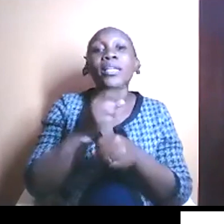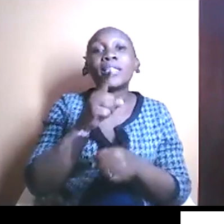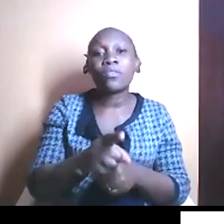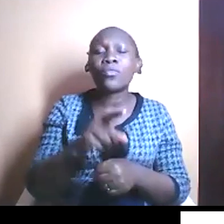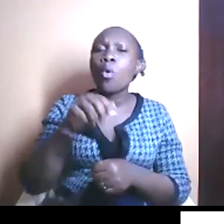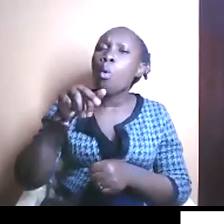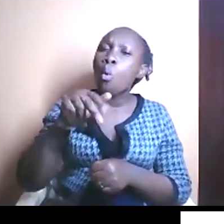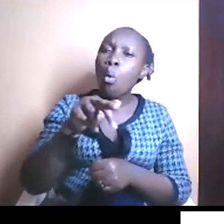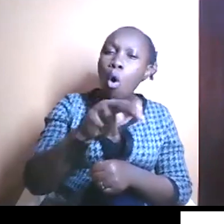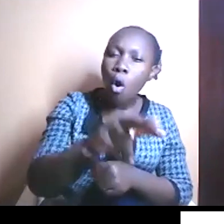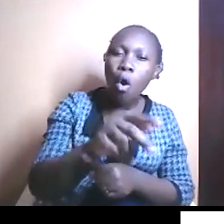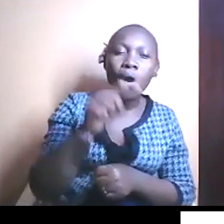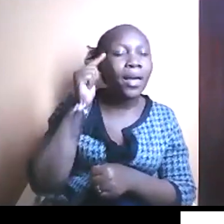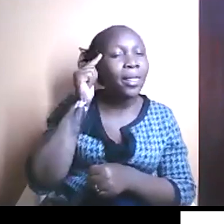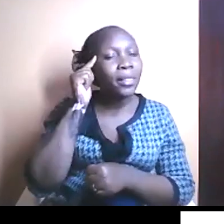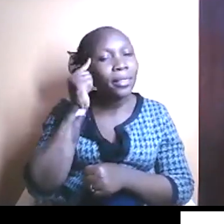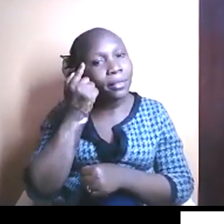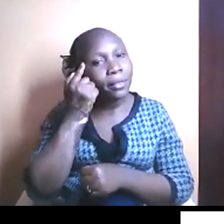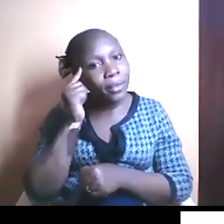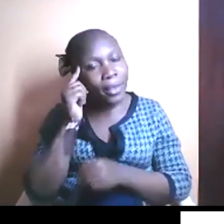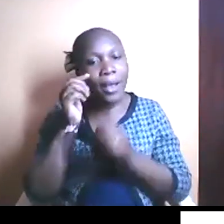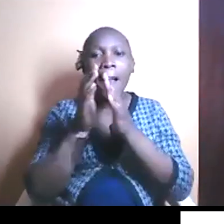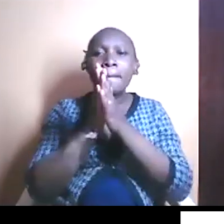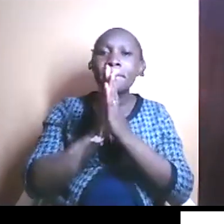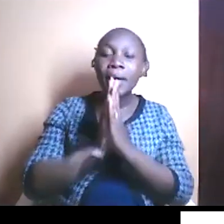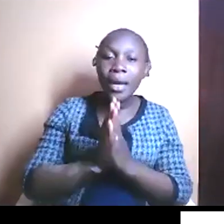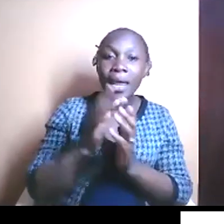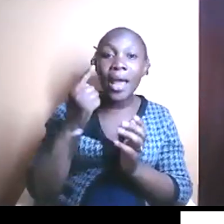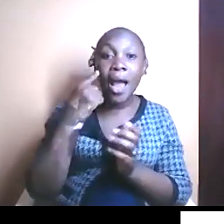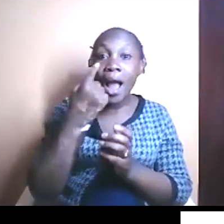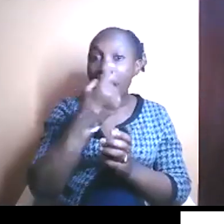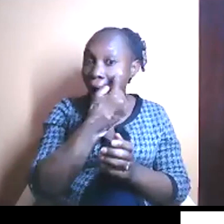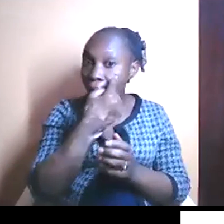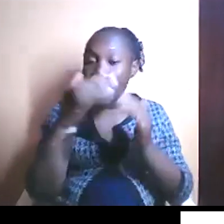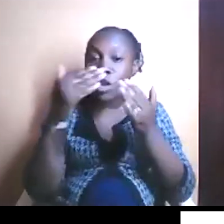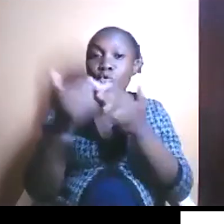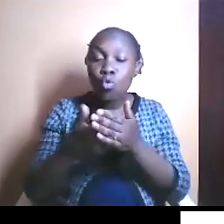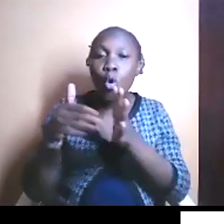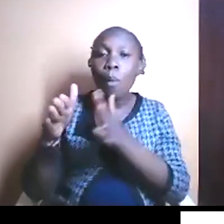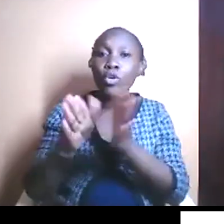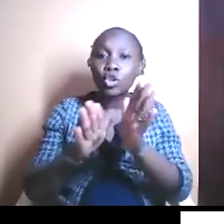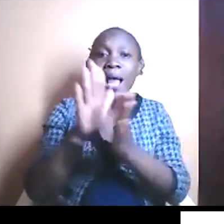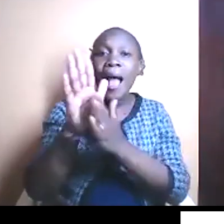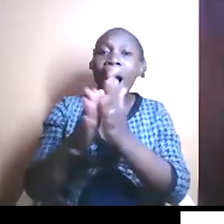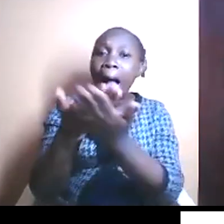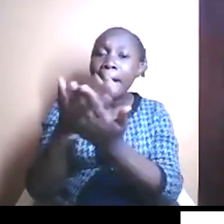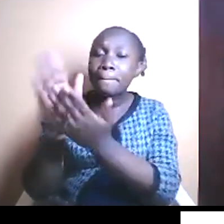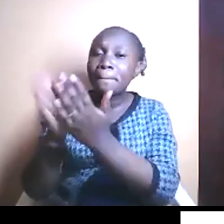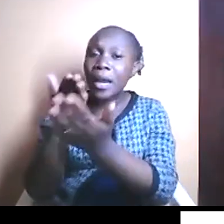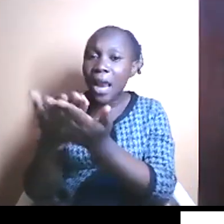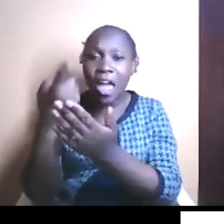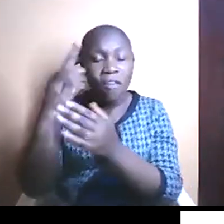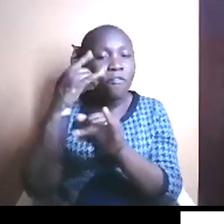pray, keep your eyes open for new opportunities, apply for jobs, you know? And it's a good idea to apply while you're